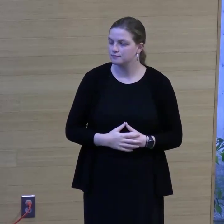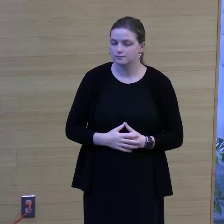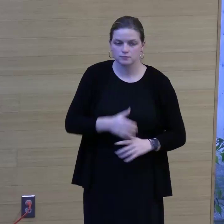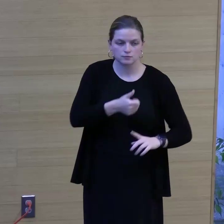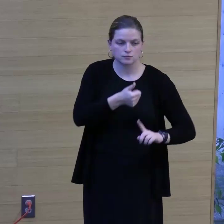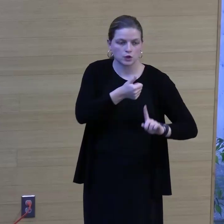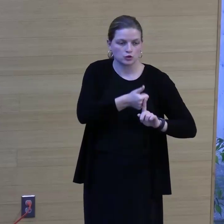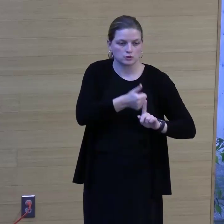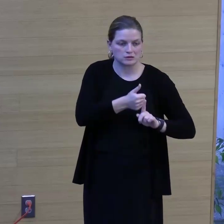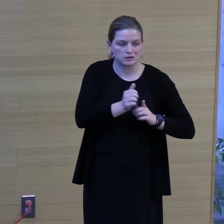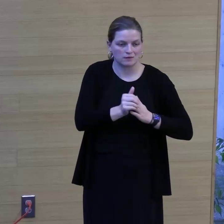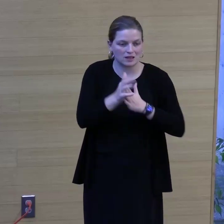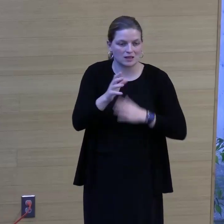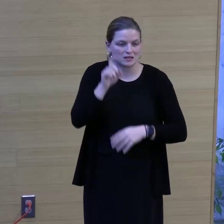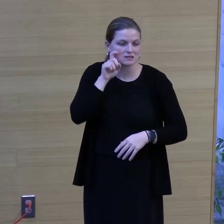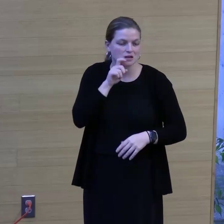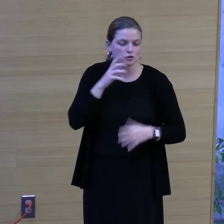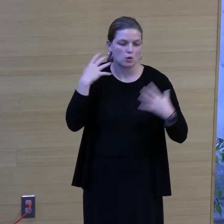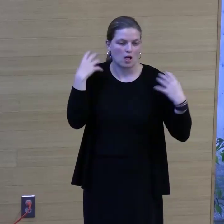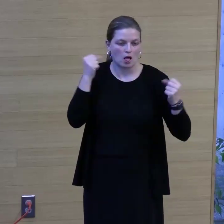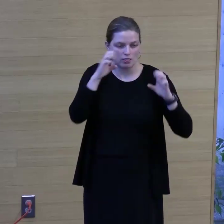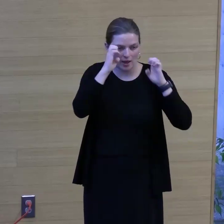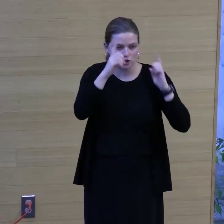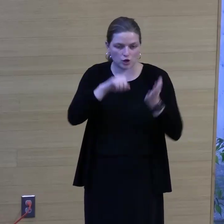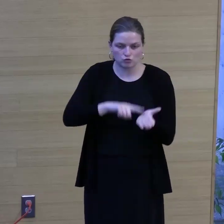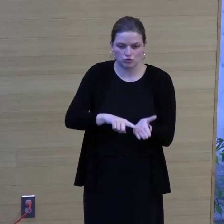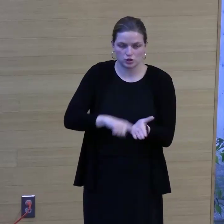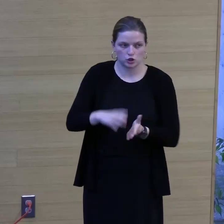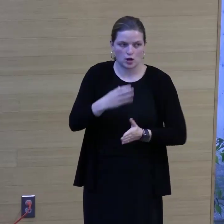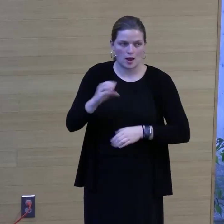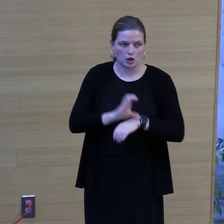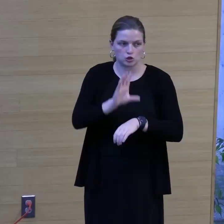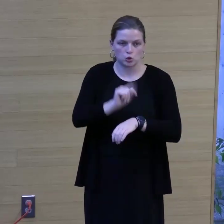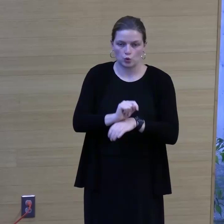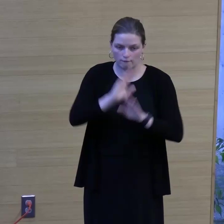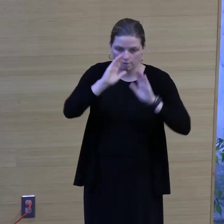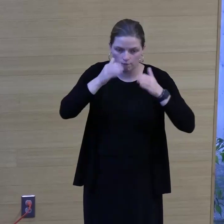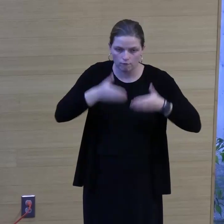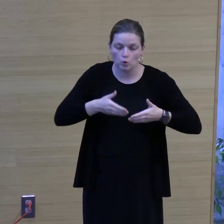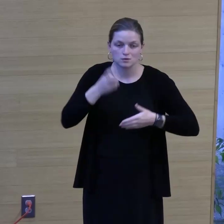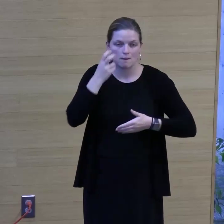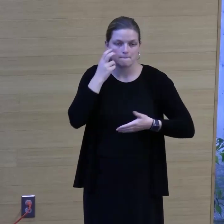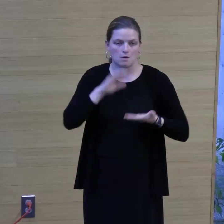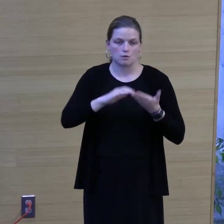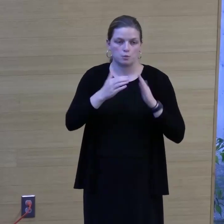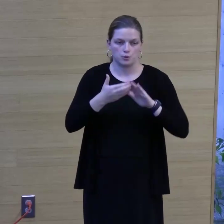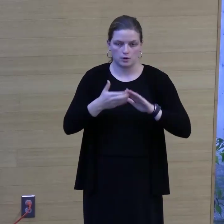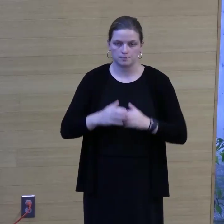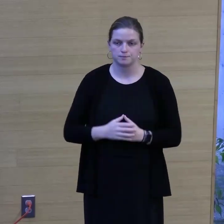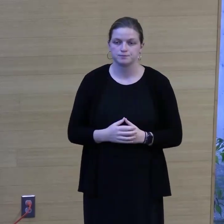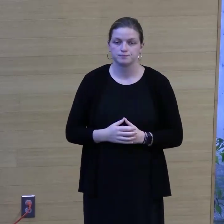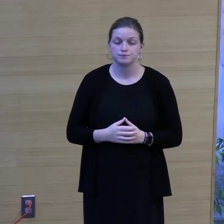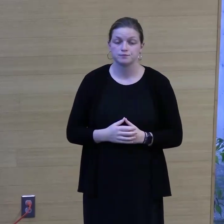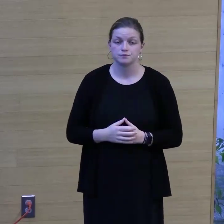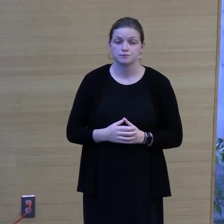She is a leading sexual health educator, researcher, and consultant with a focus on the blind community.